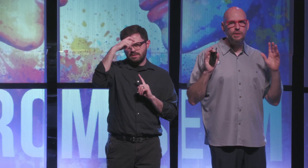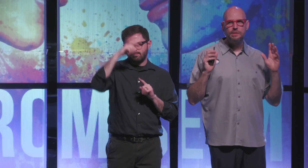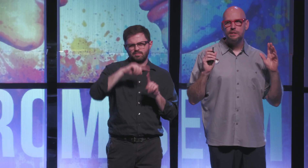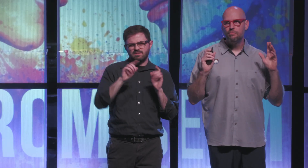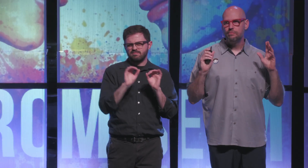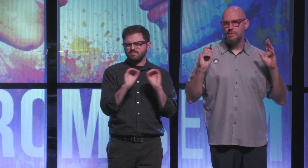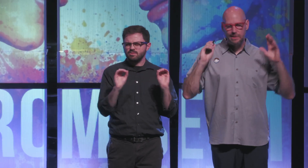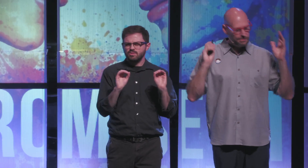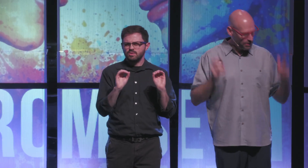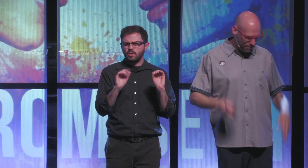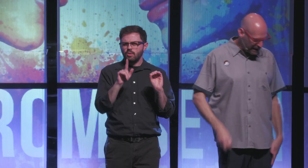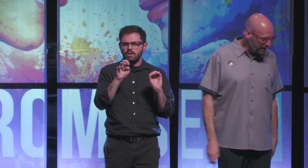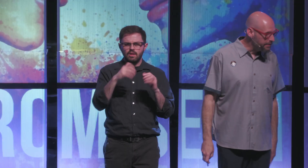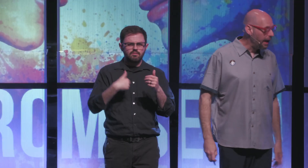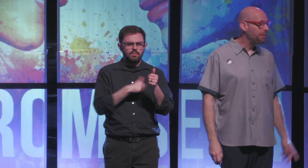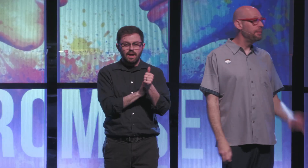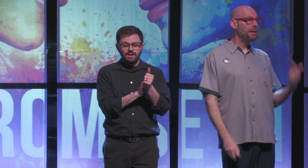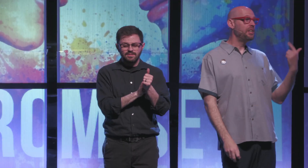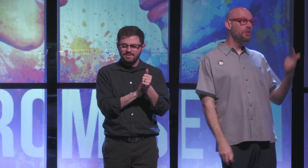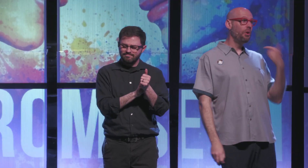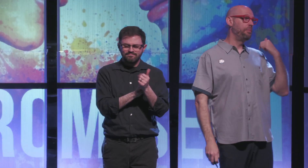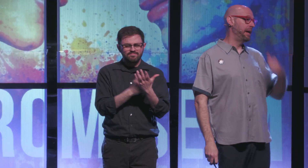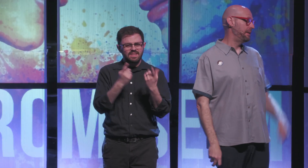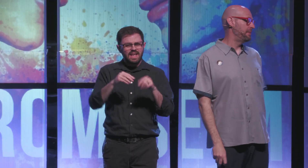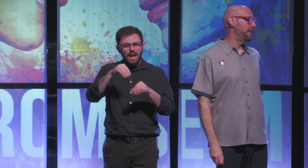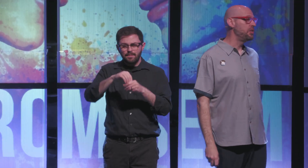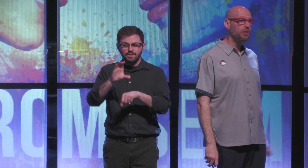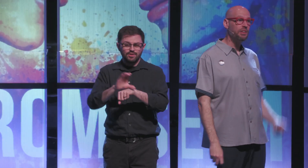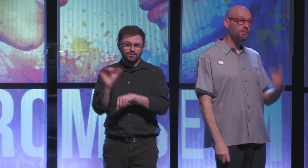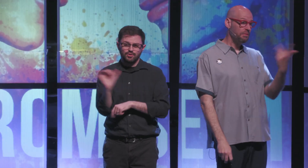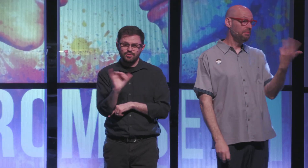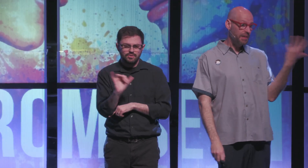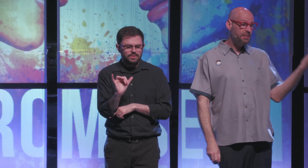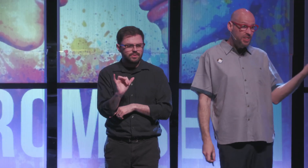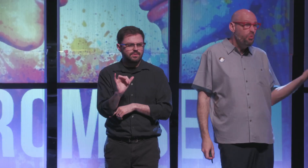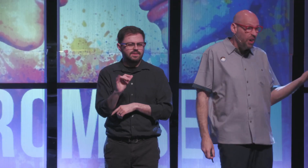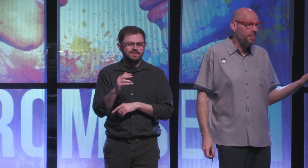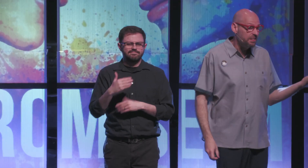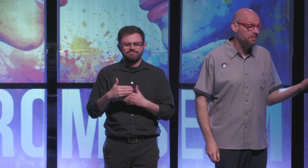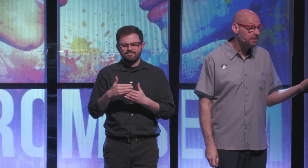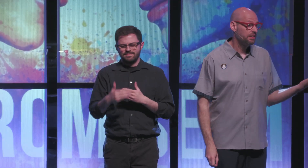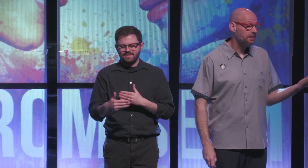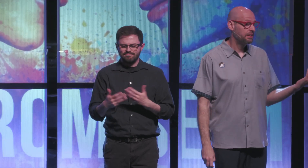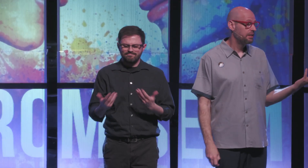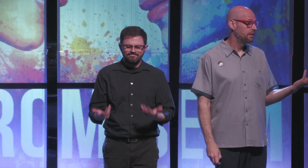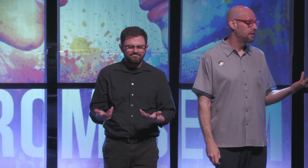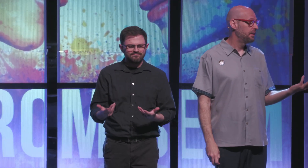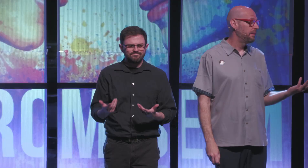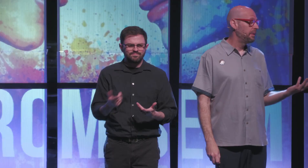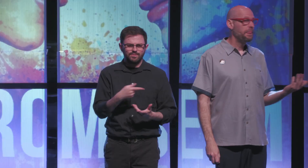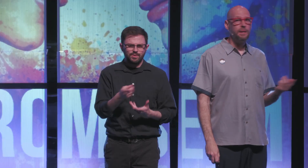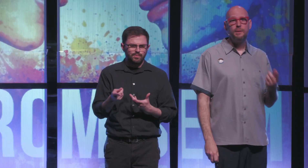Like, oh man, I'm going to make you all mad at me, and you're the good ones.